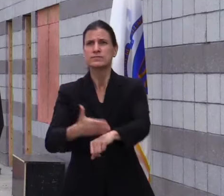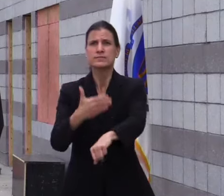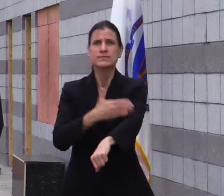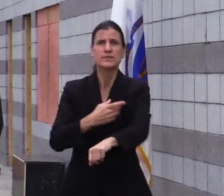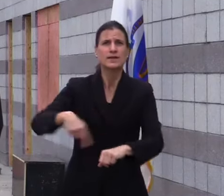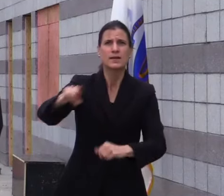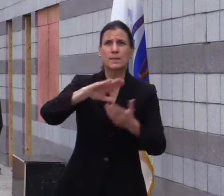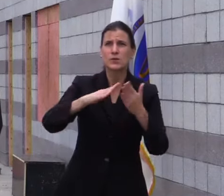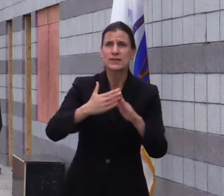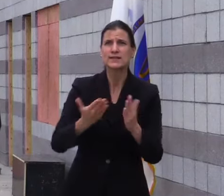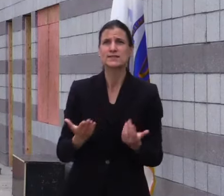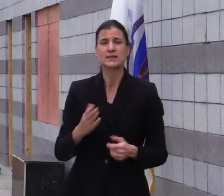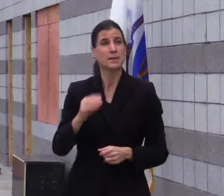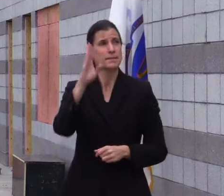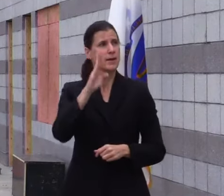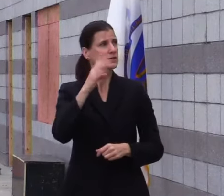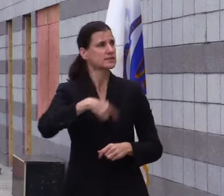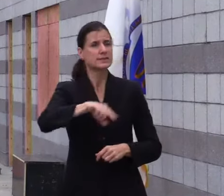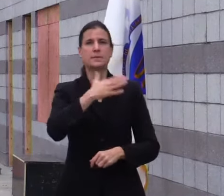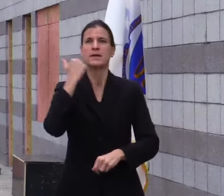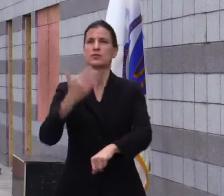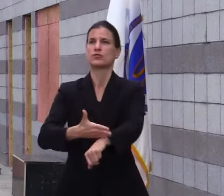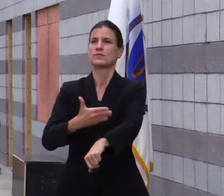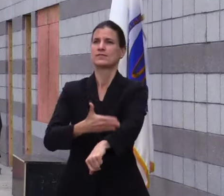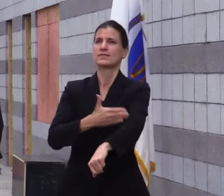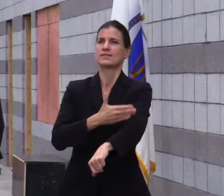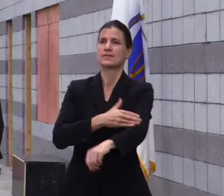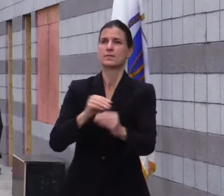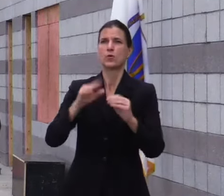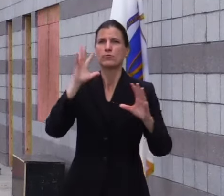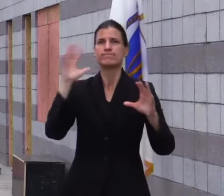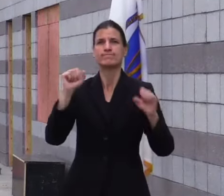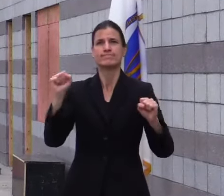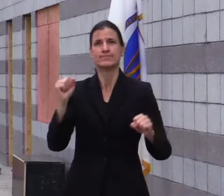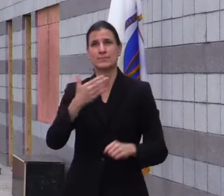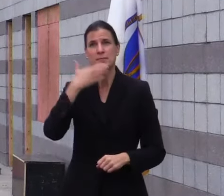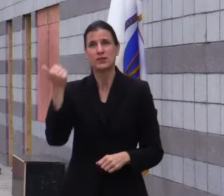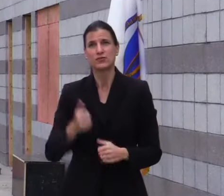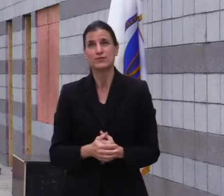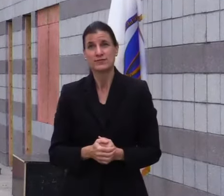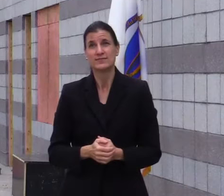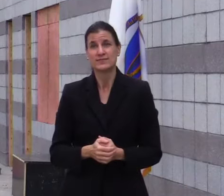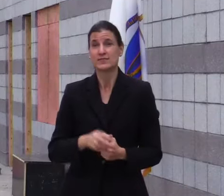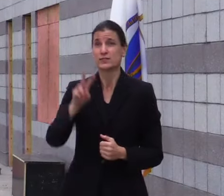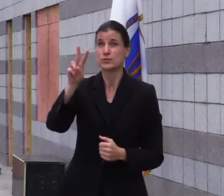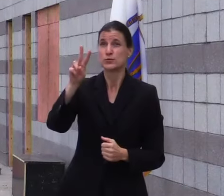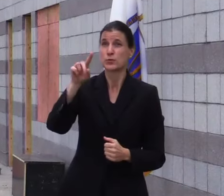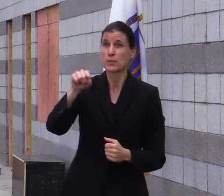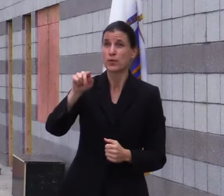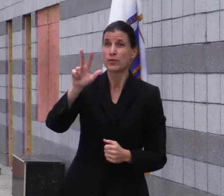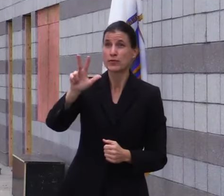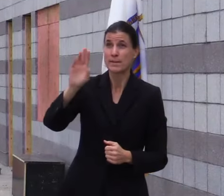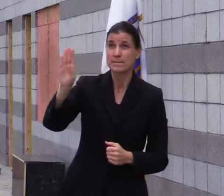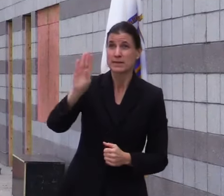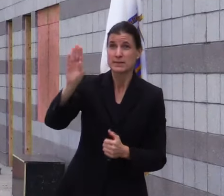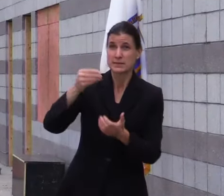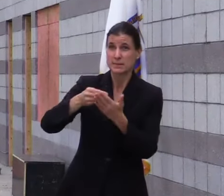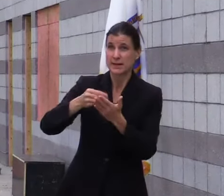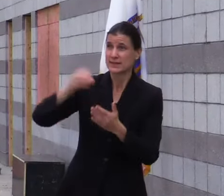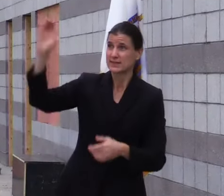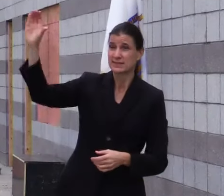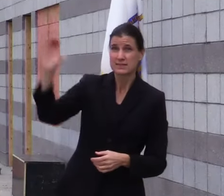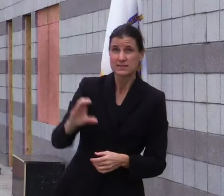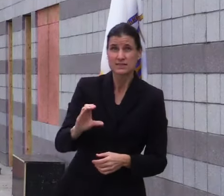serves. The return on the $2.3 billion investment is not just measured in concrete and steel or even trains